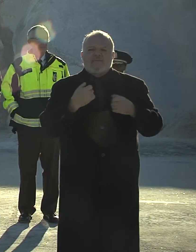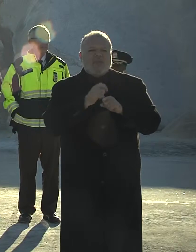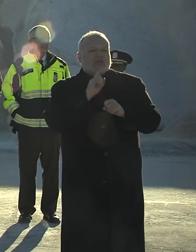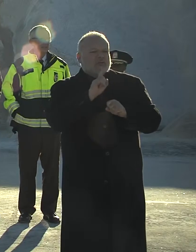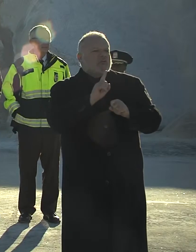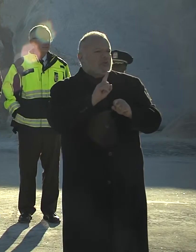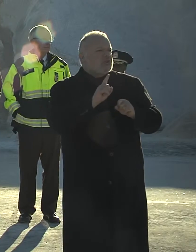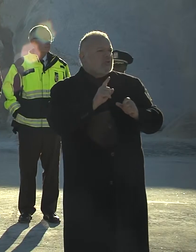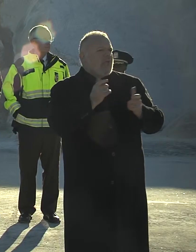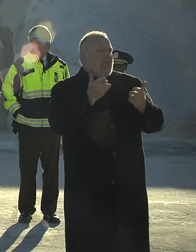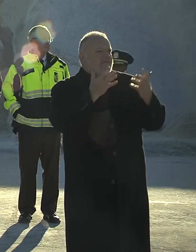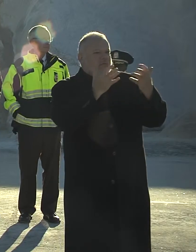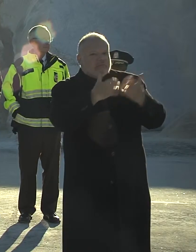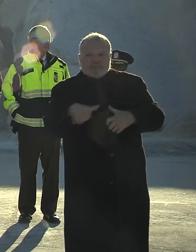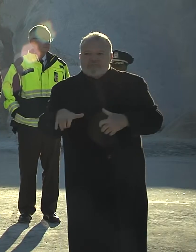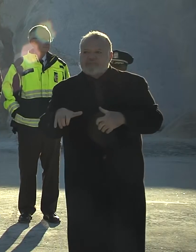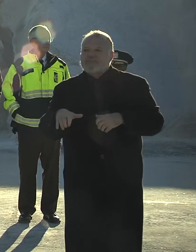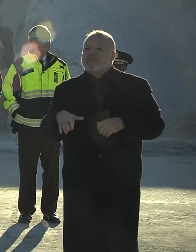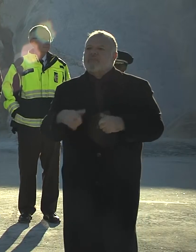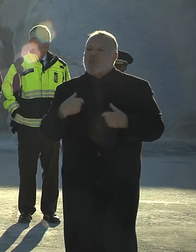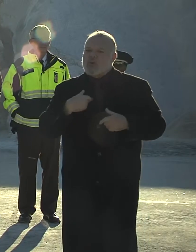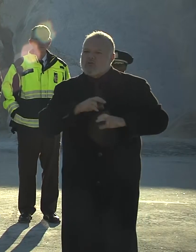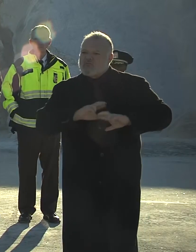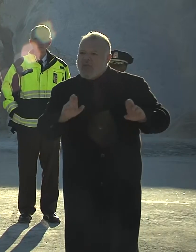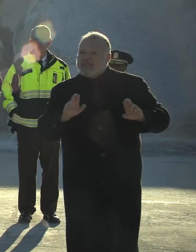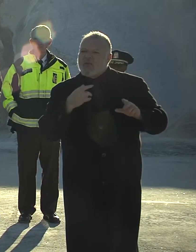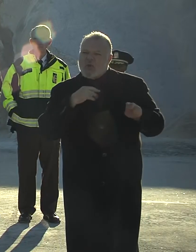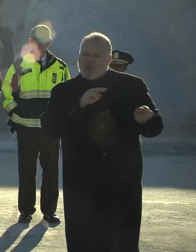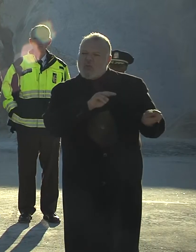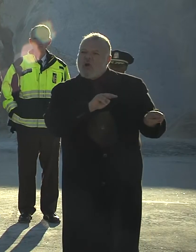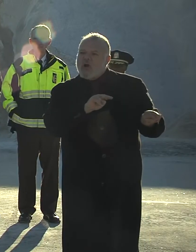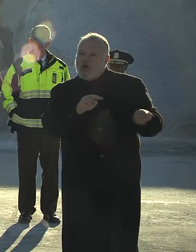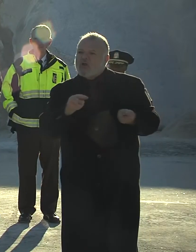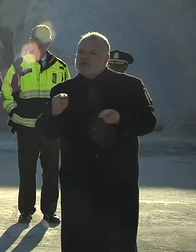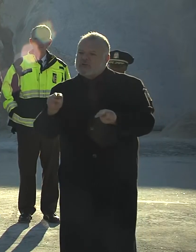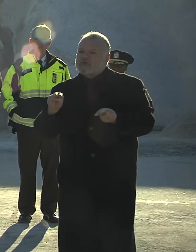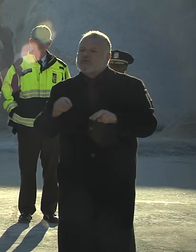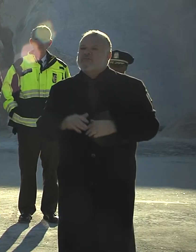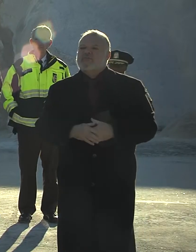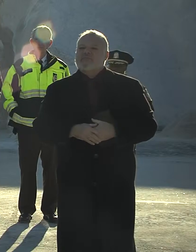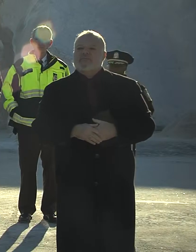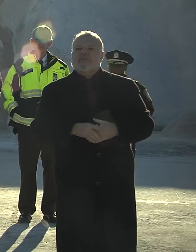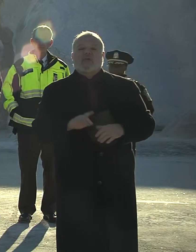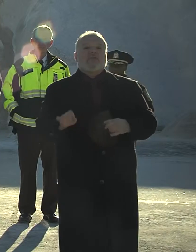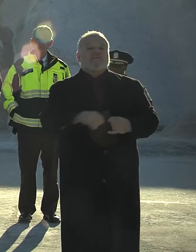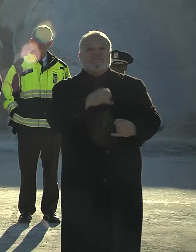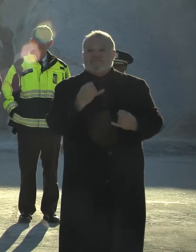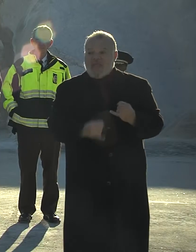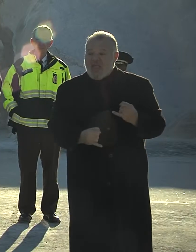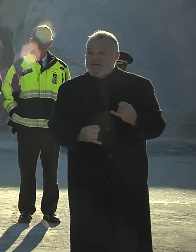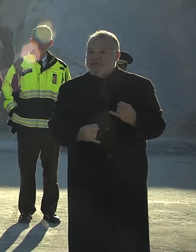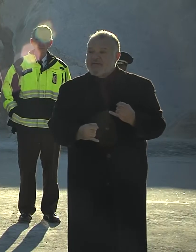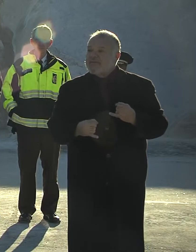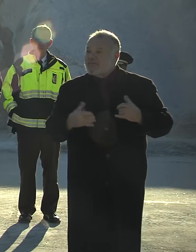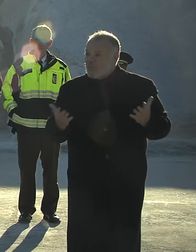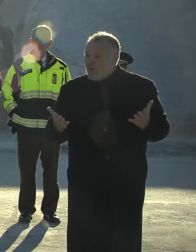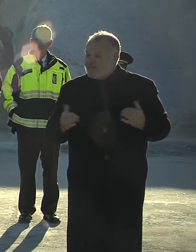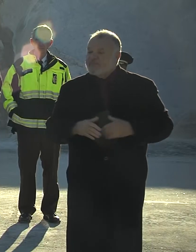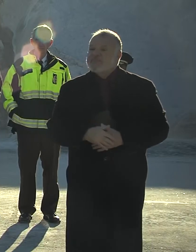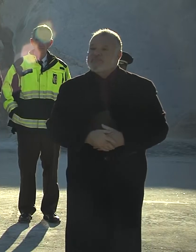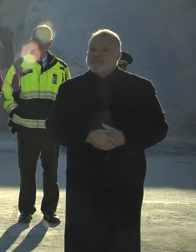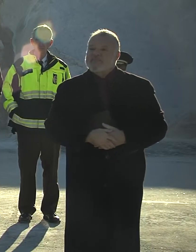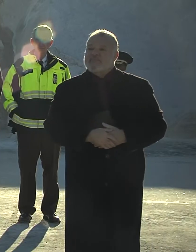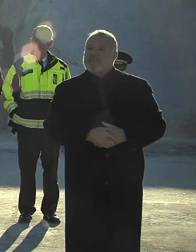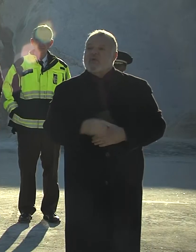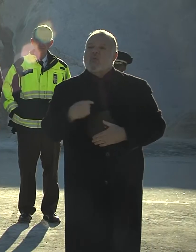the private companies that also have deployables. And then finally, we are not